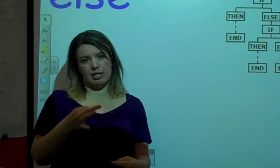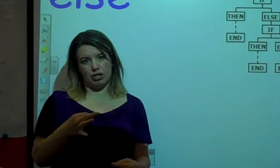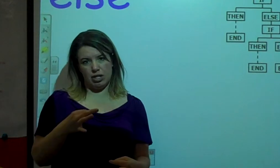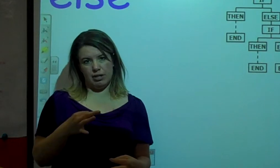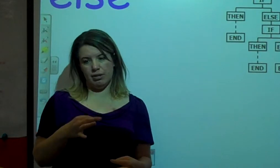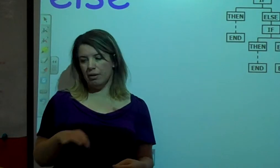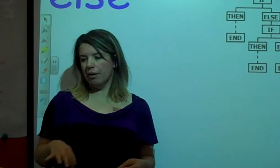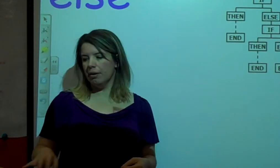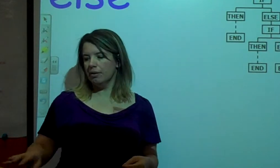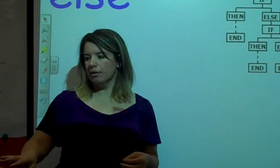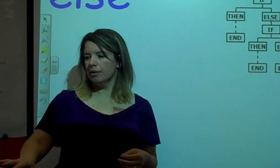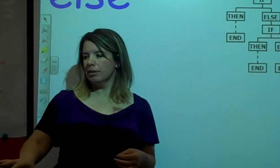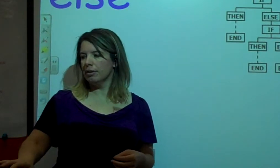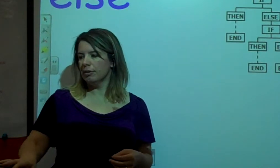decision.